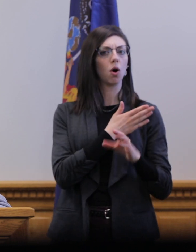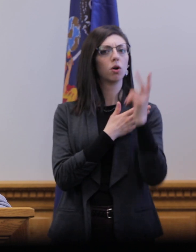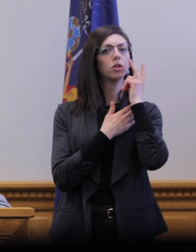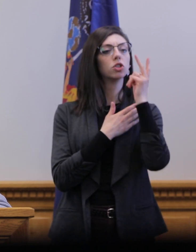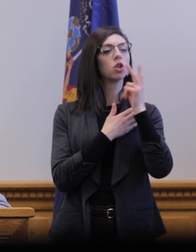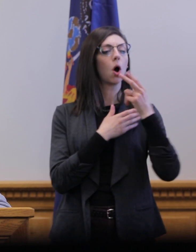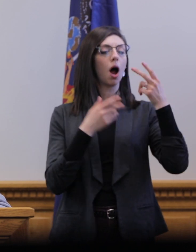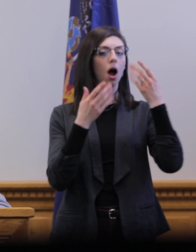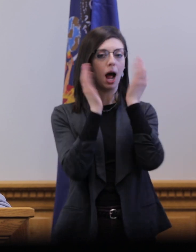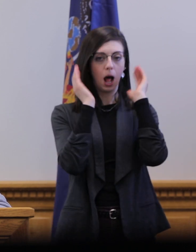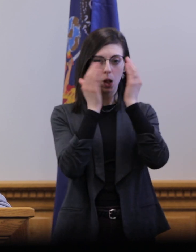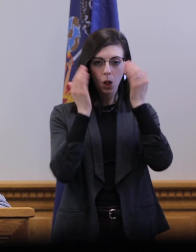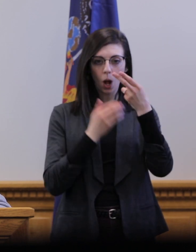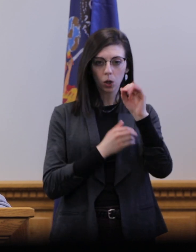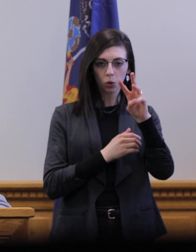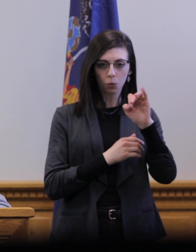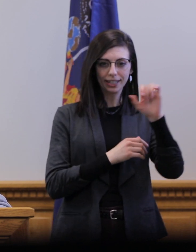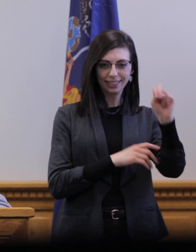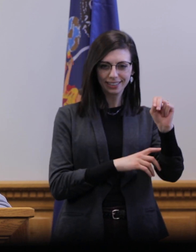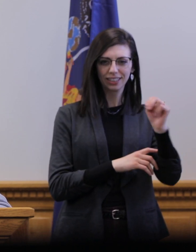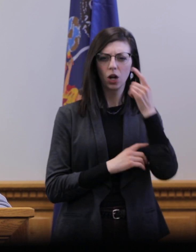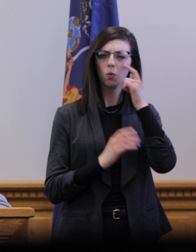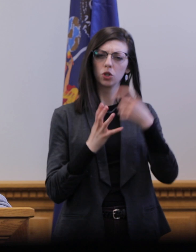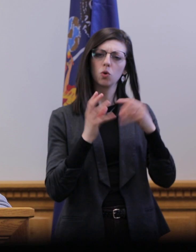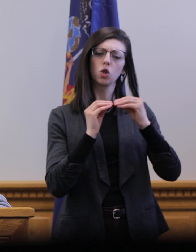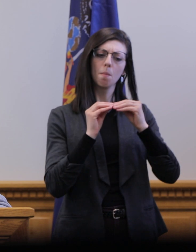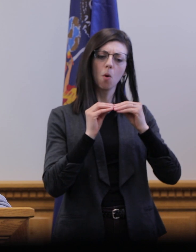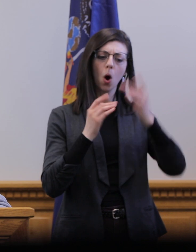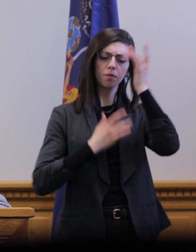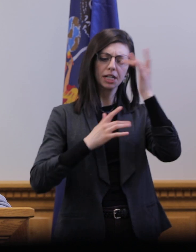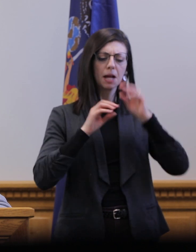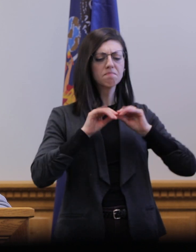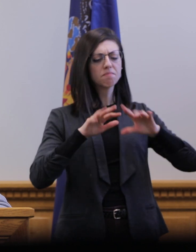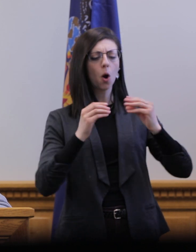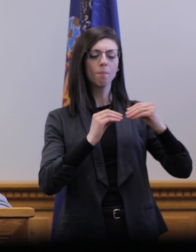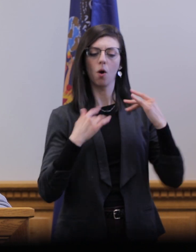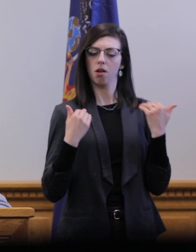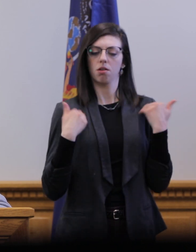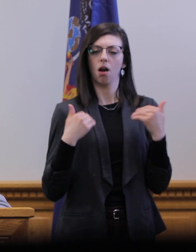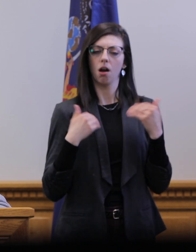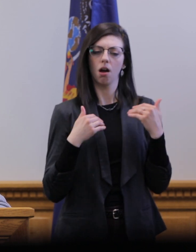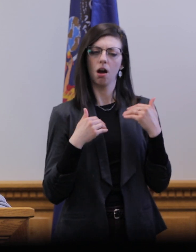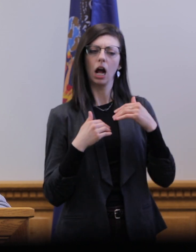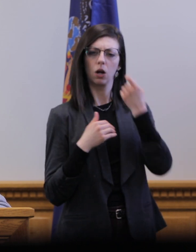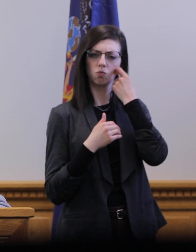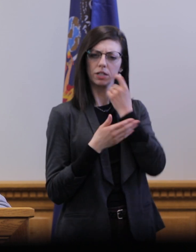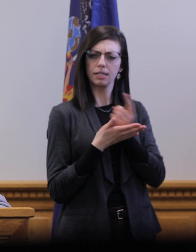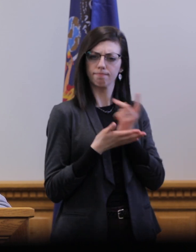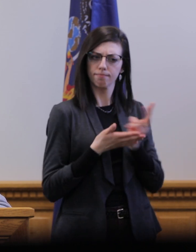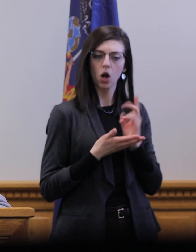Halloween. The infection is spreading more among younger residents over the past few weeks. We encourage everyone to